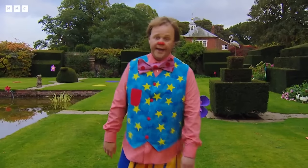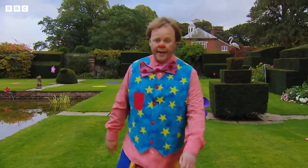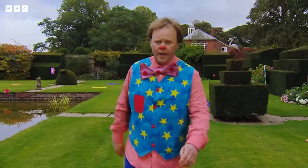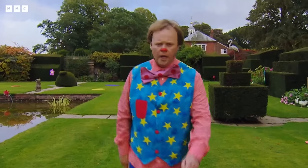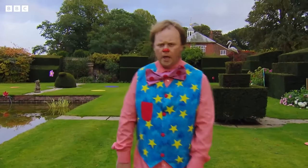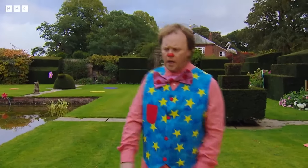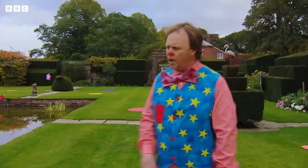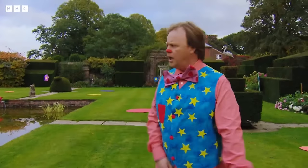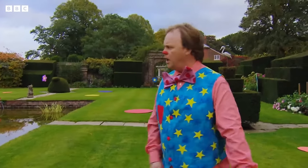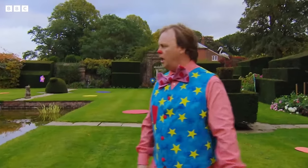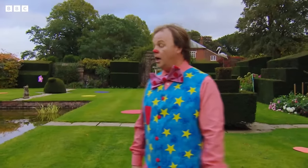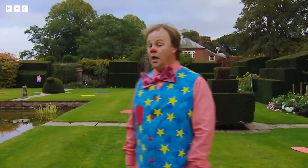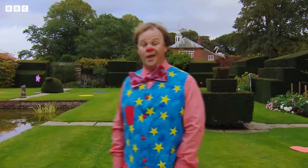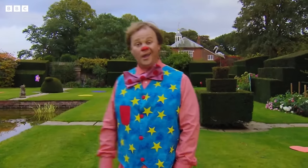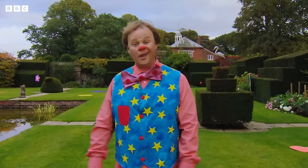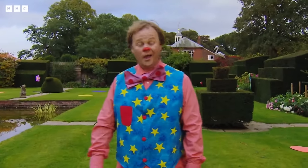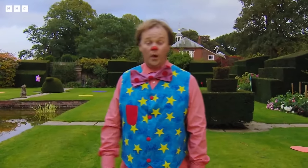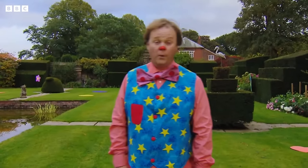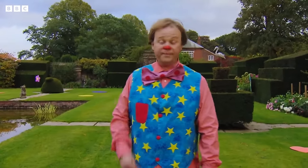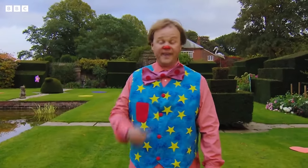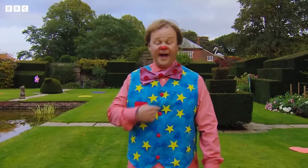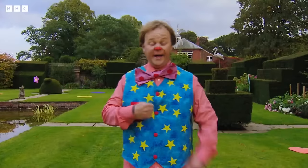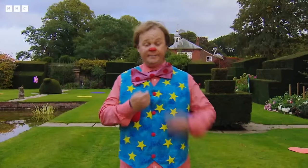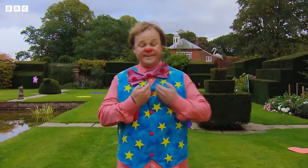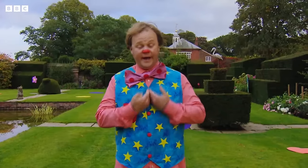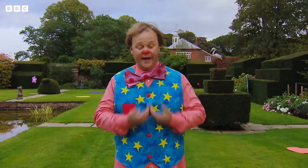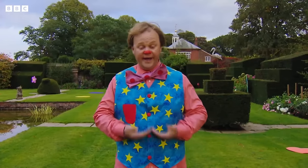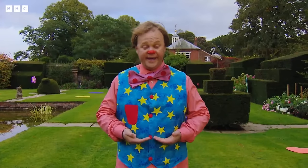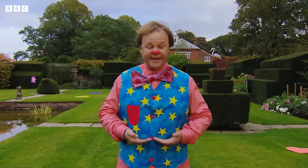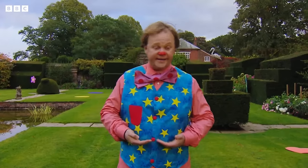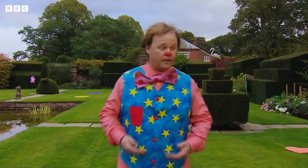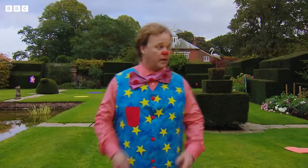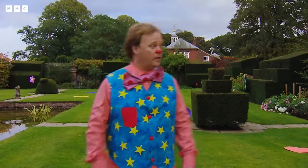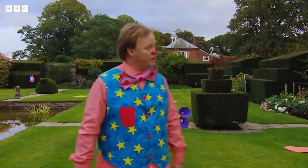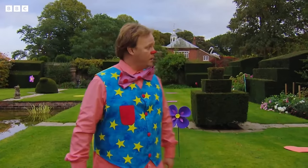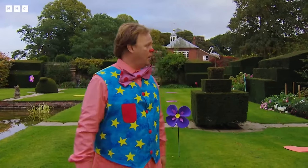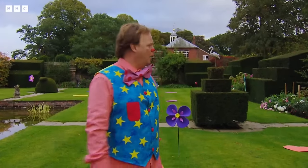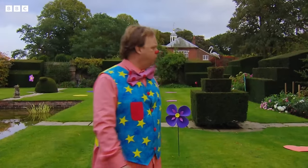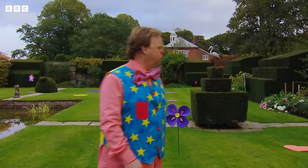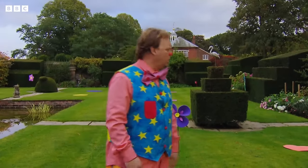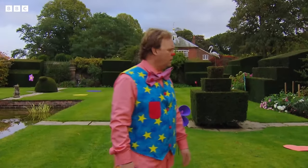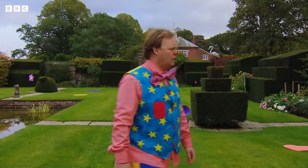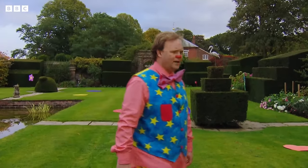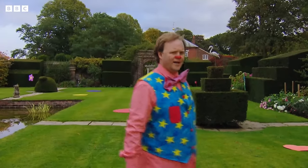What's the matter, Mr Tumble? Well, I'm tired. Why don't you sit down?